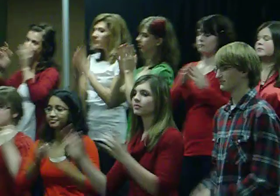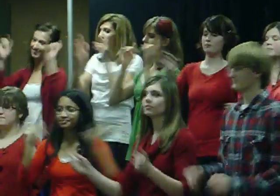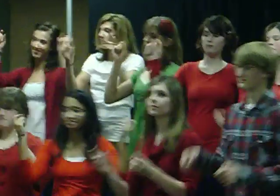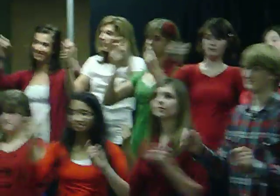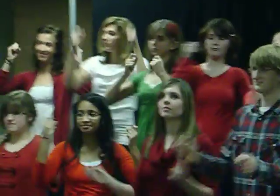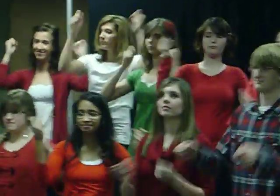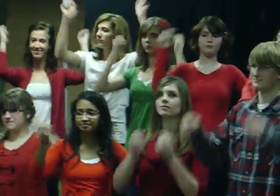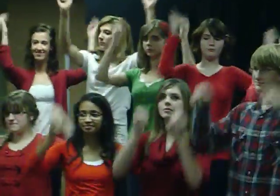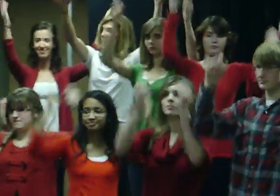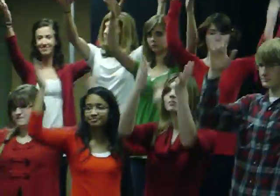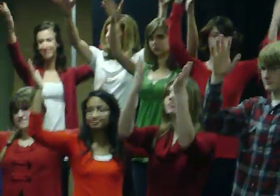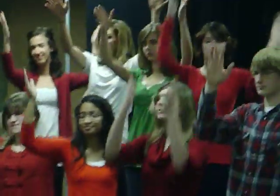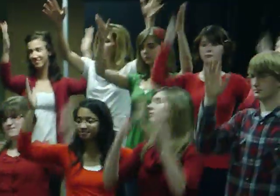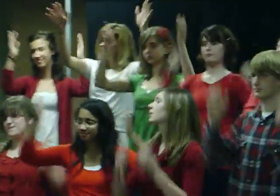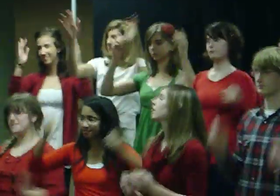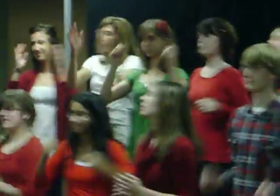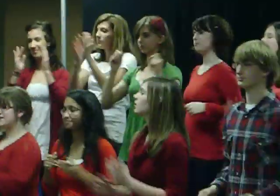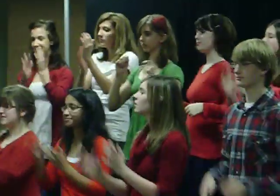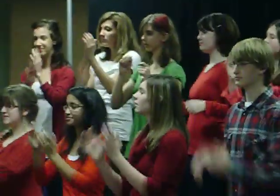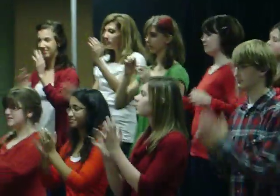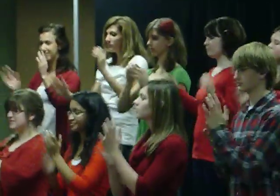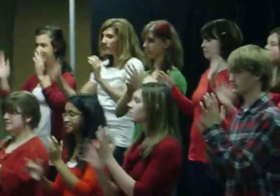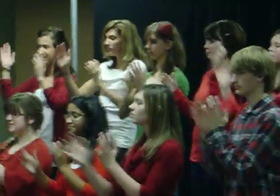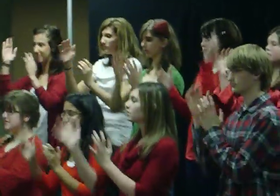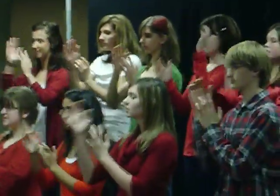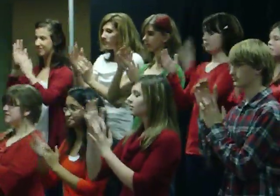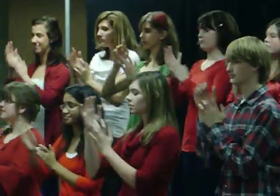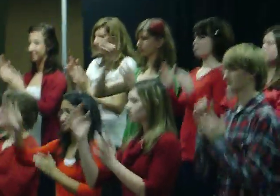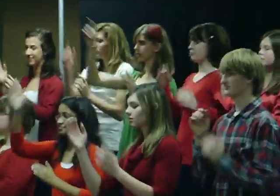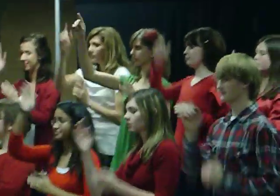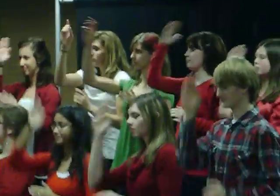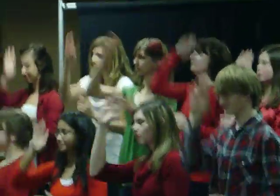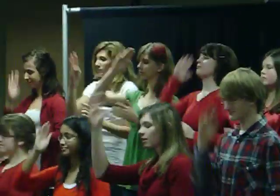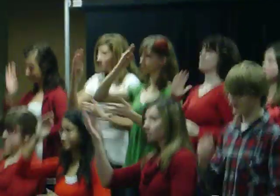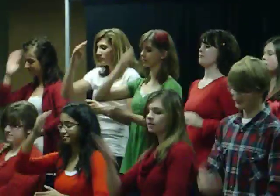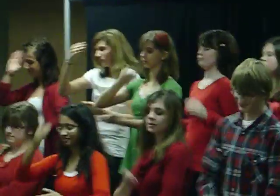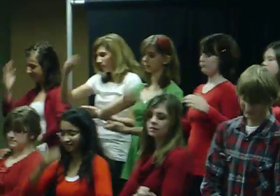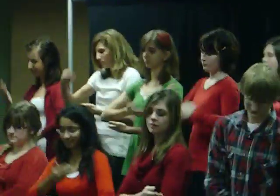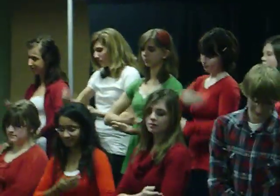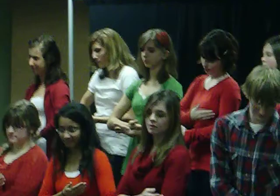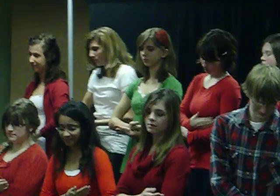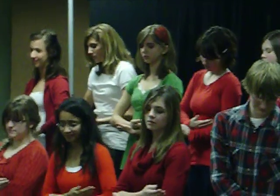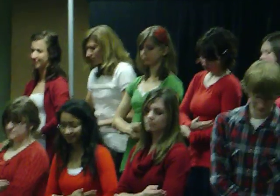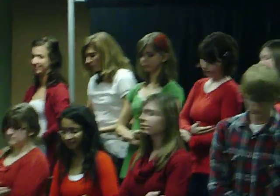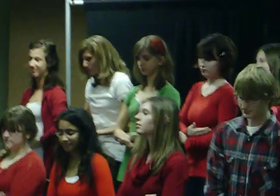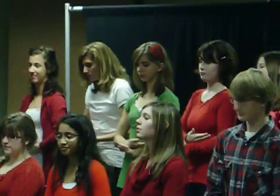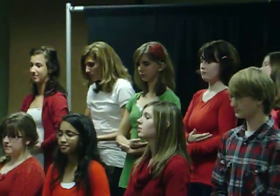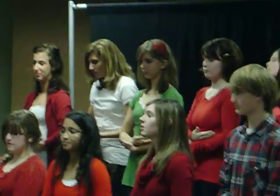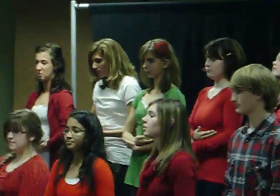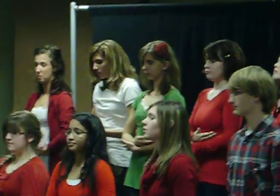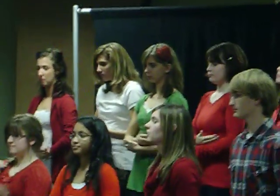hallelujah, it is Jesus the Son. The